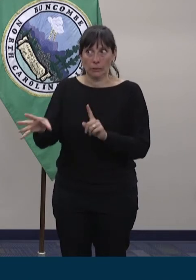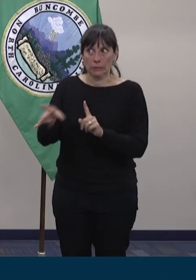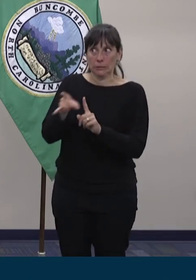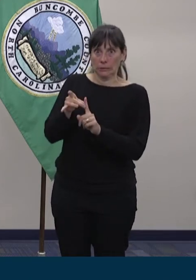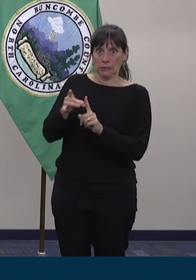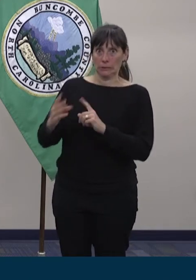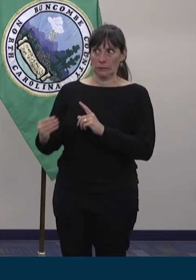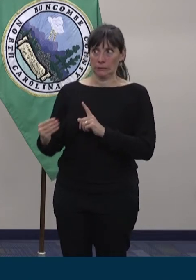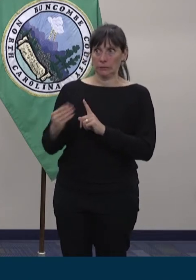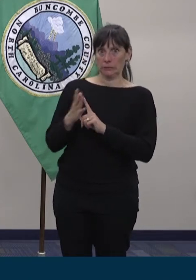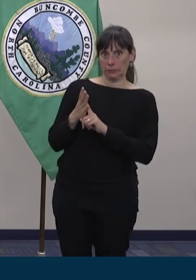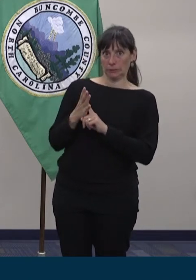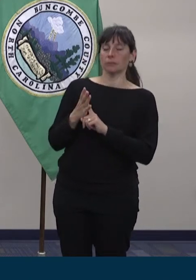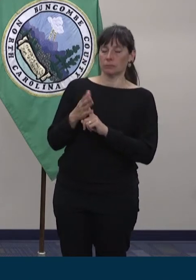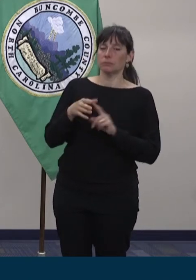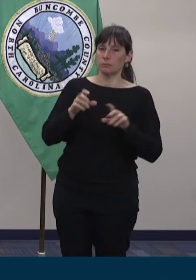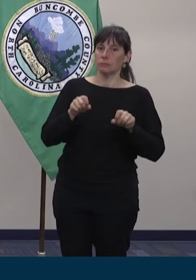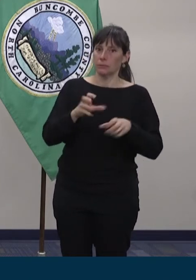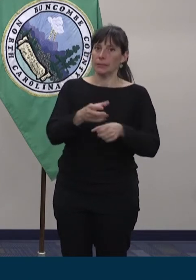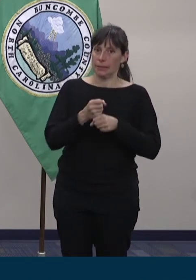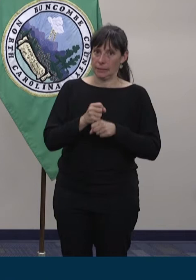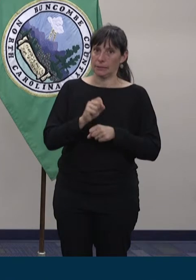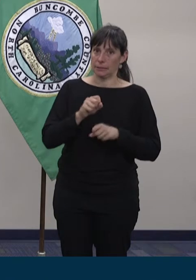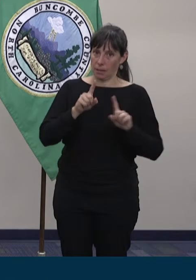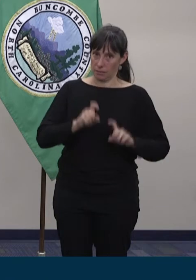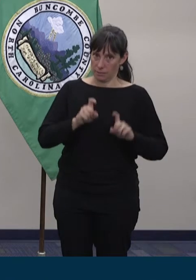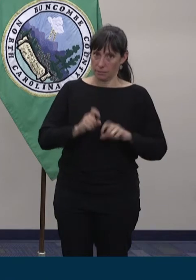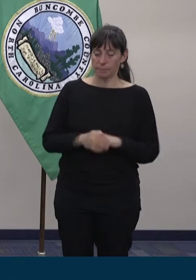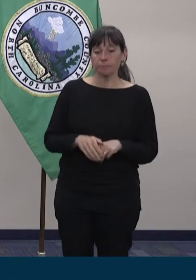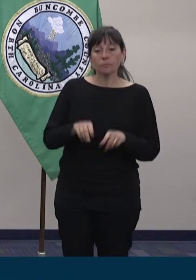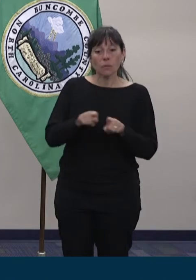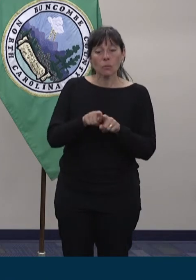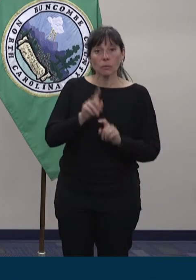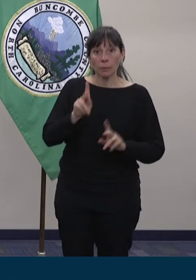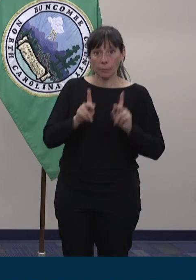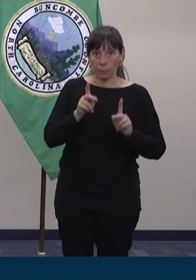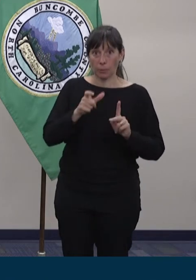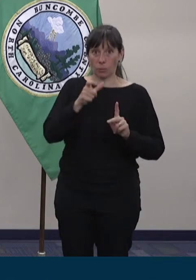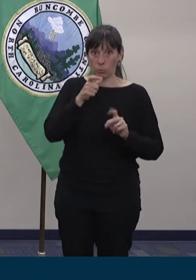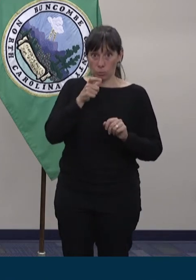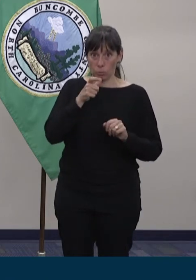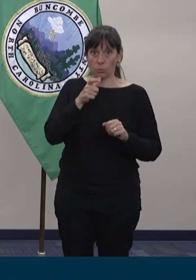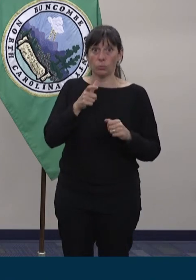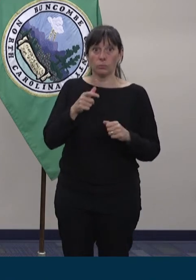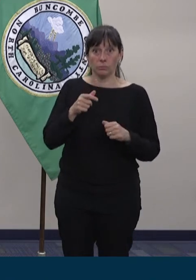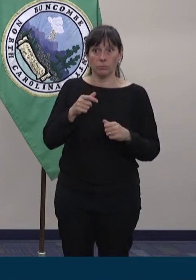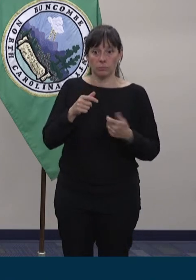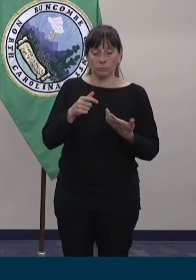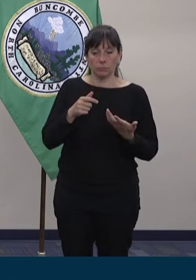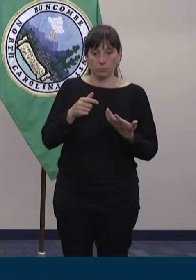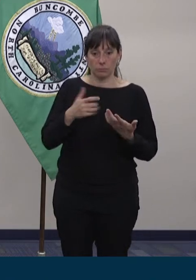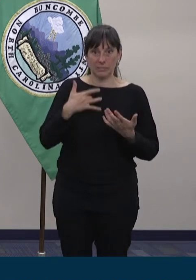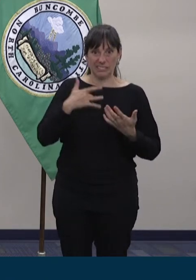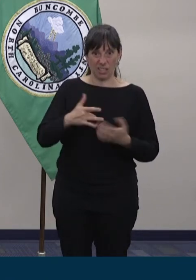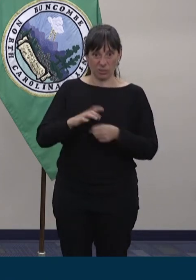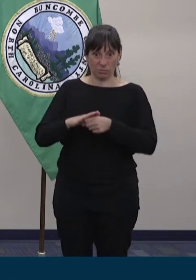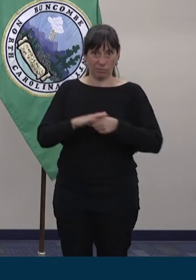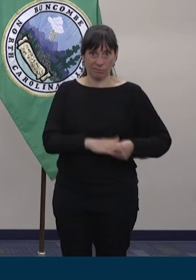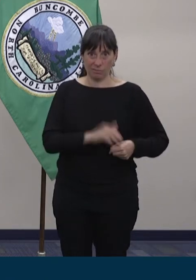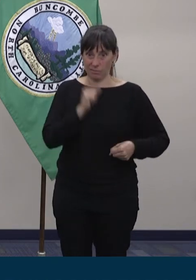are also encouraging individuals in historically marginalized populations that have been disproportionately impacted by